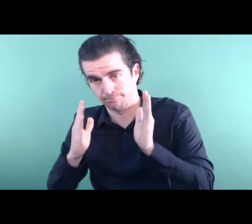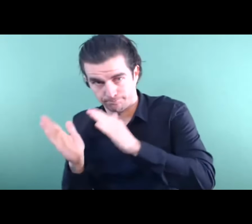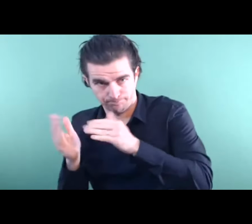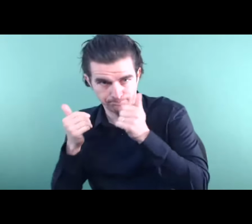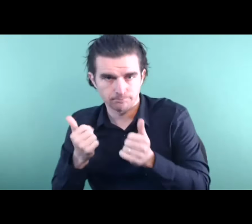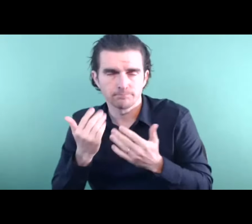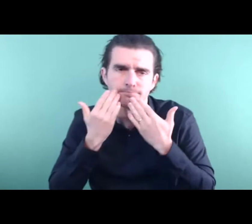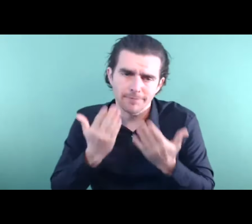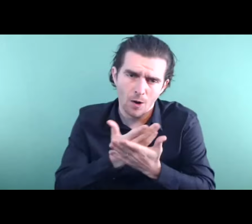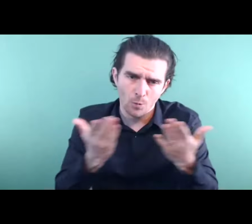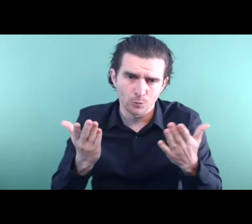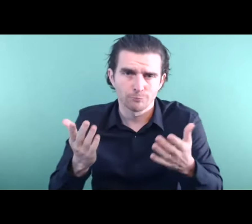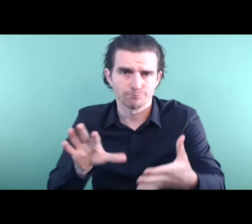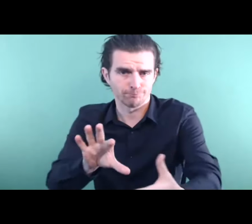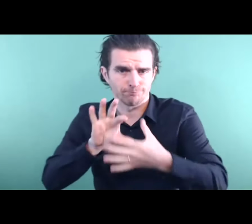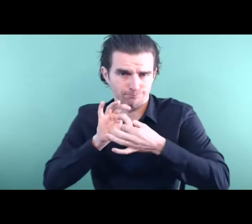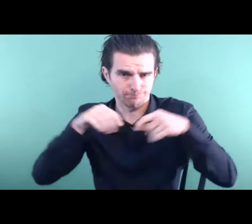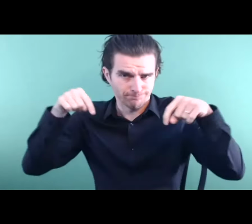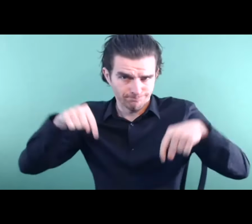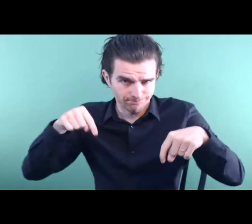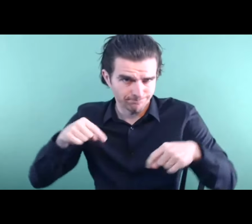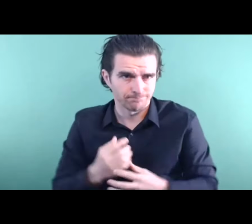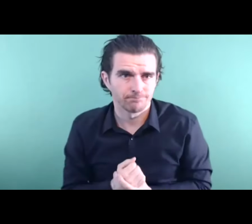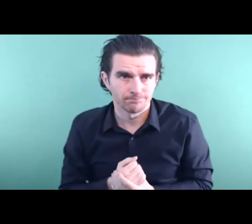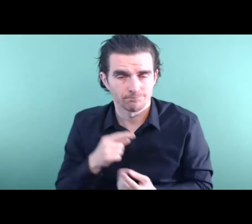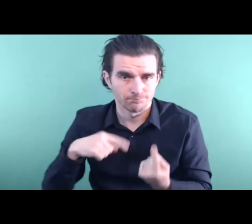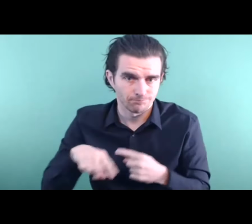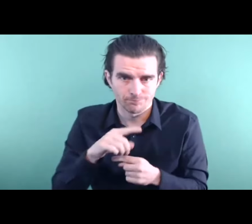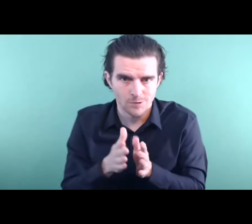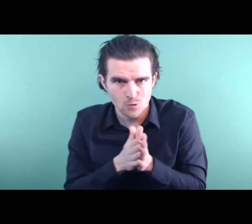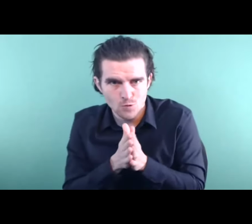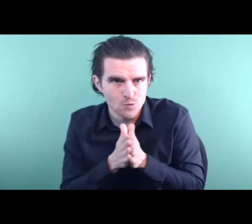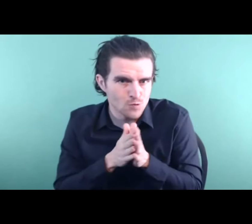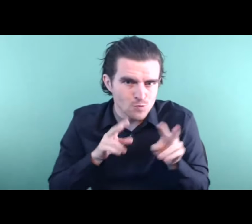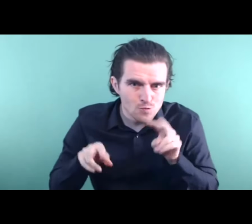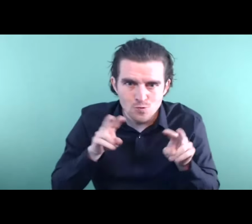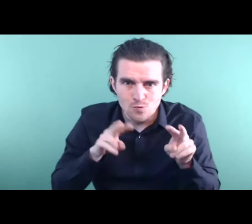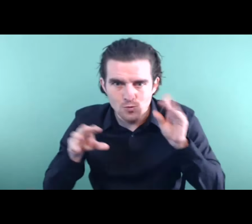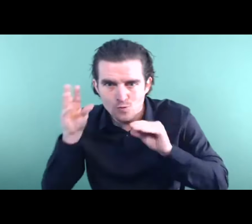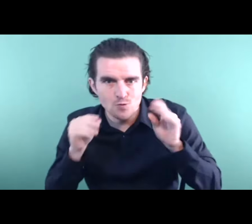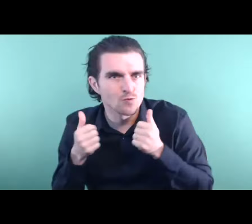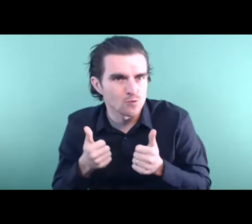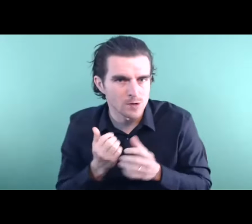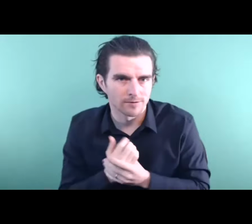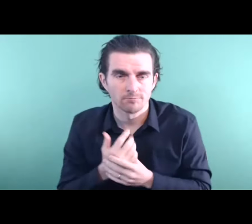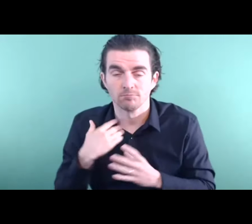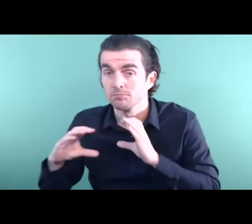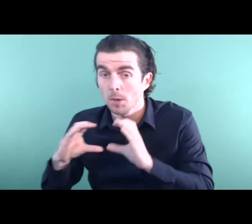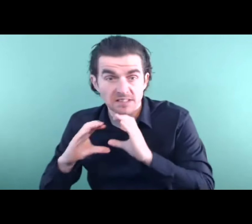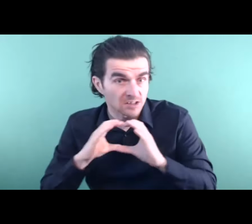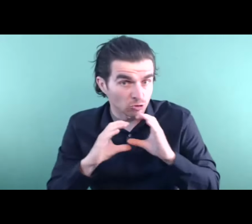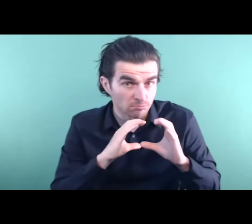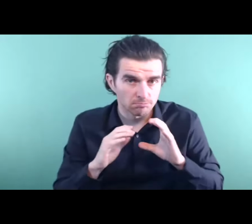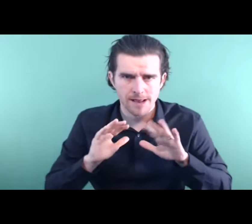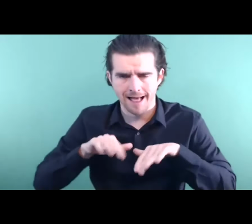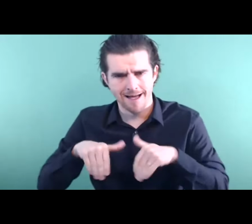And we'll communicate about how we can perhaps feed many of these other questions and comments